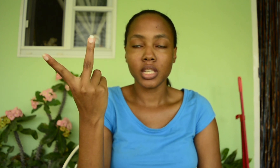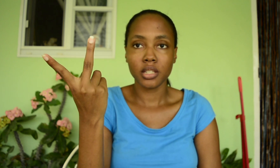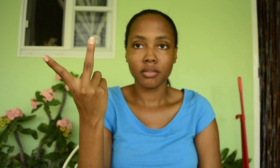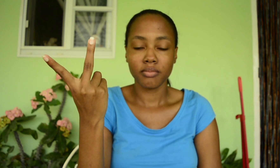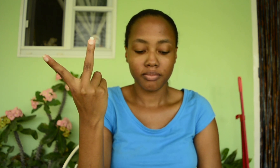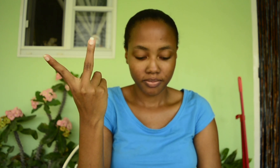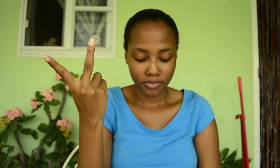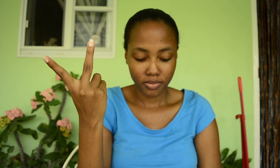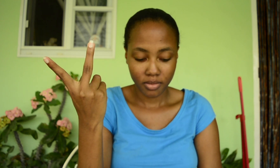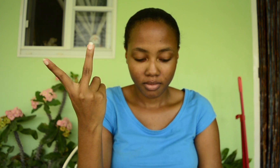see,